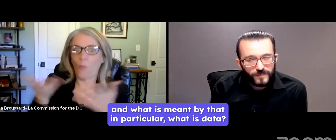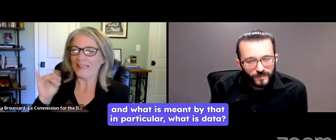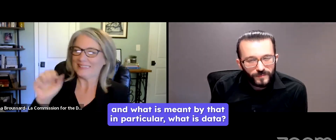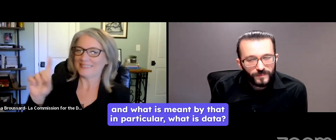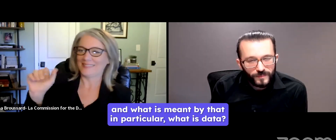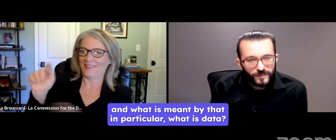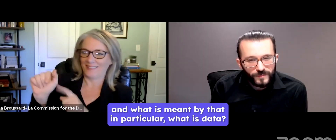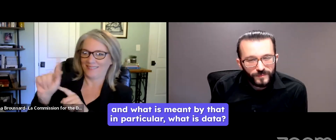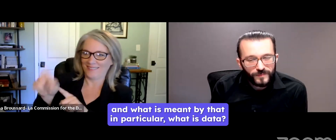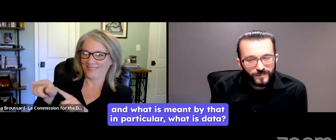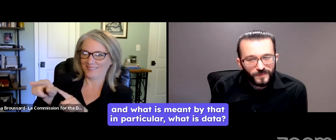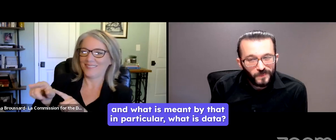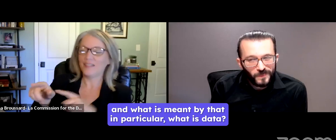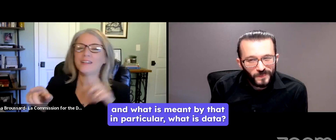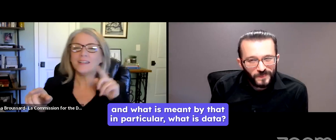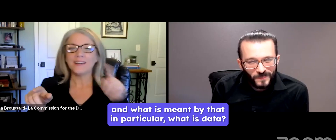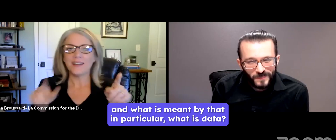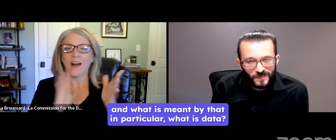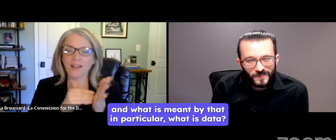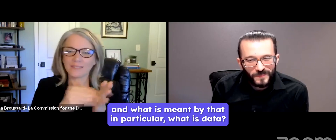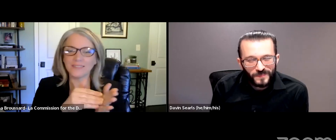in particular. What is data?